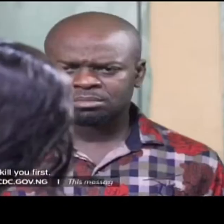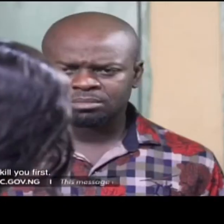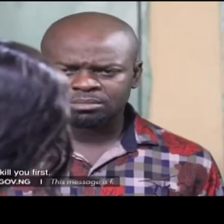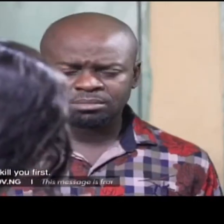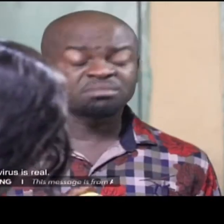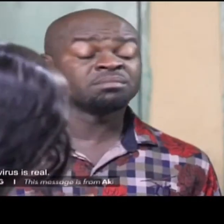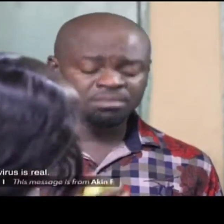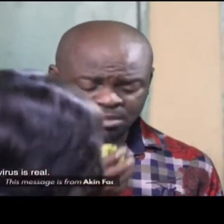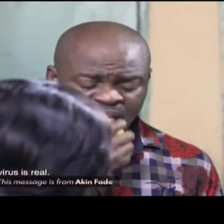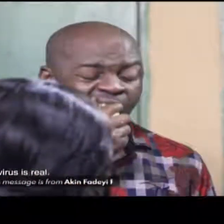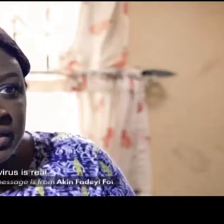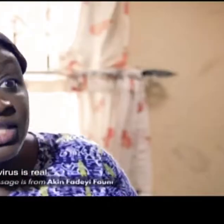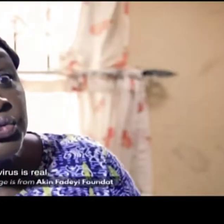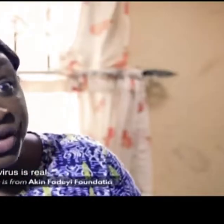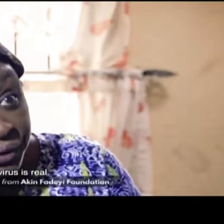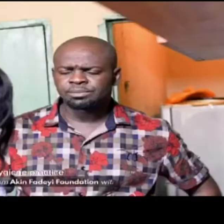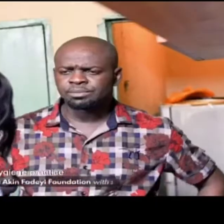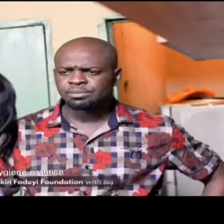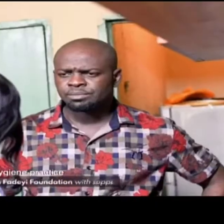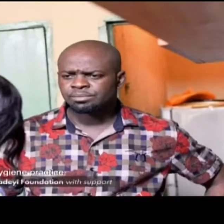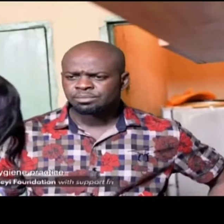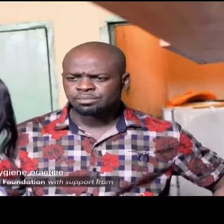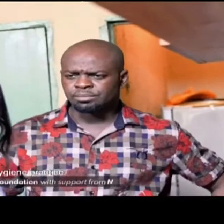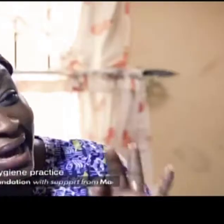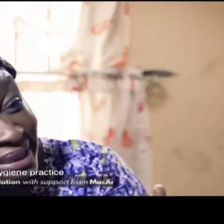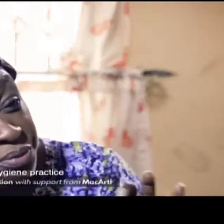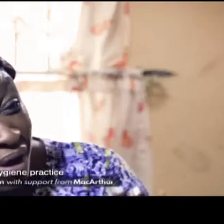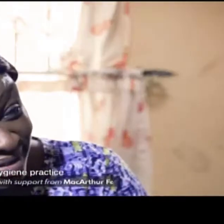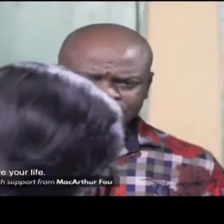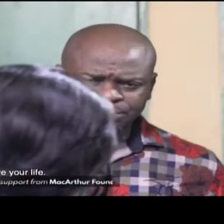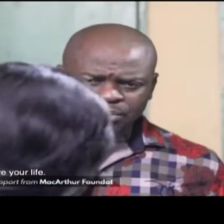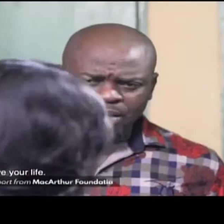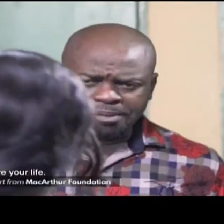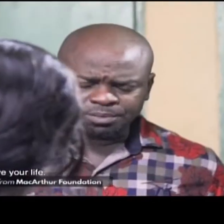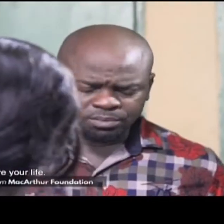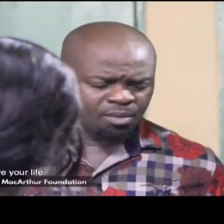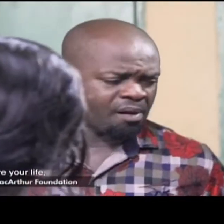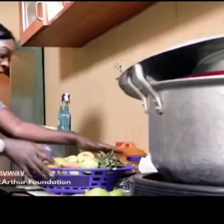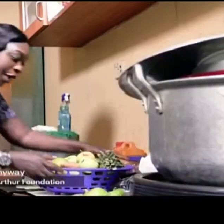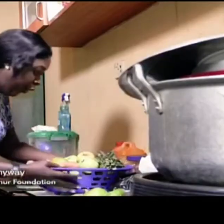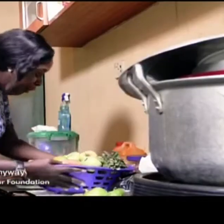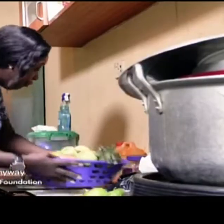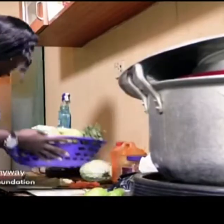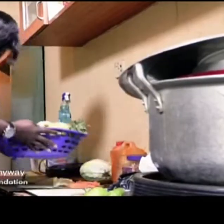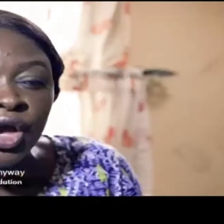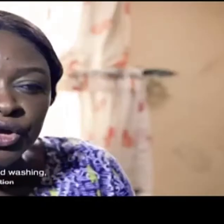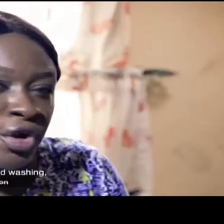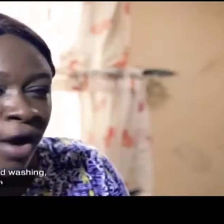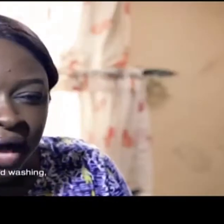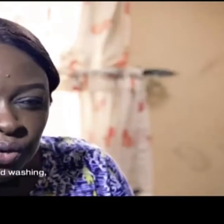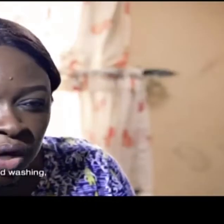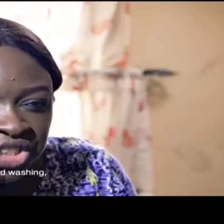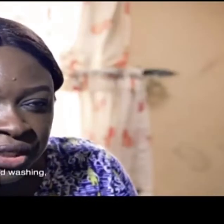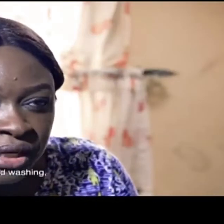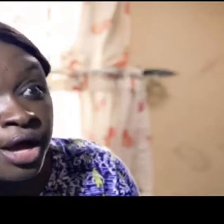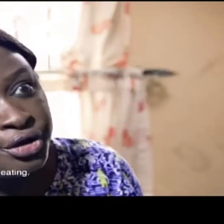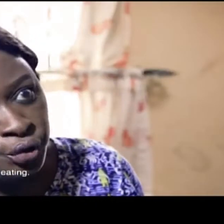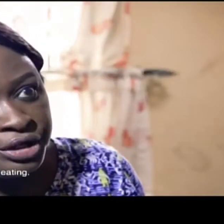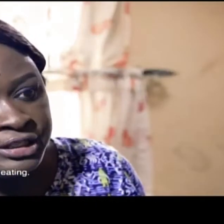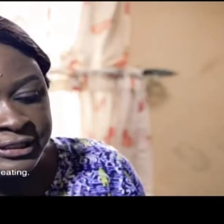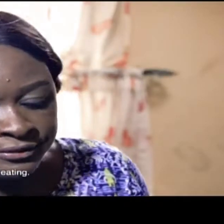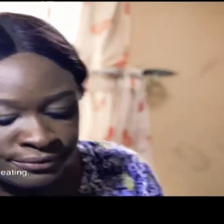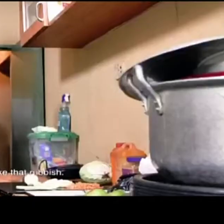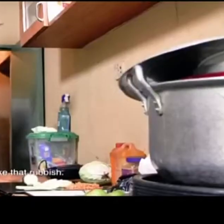that will kill you first. Coronavirus is real, and good hygiene practice will save your life. Anyway, no hand washing,